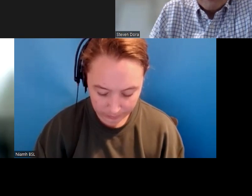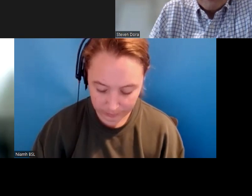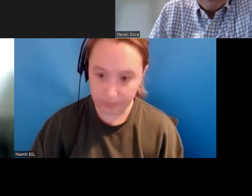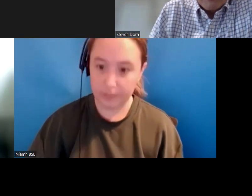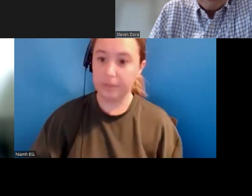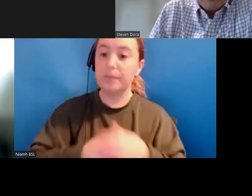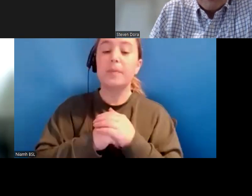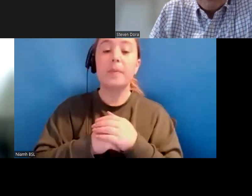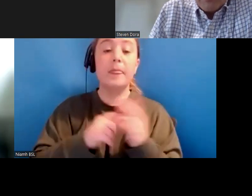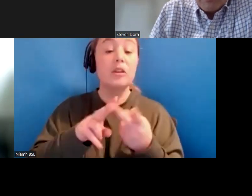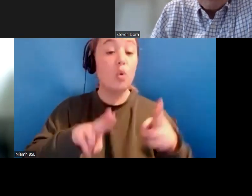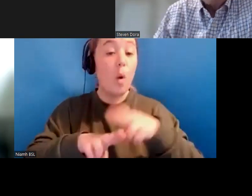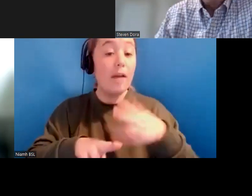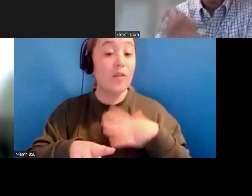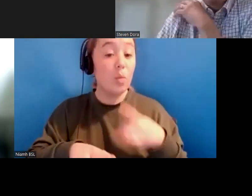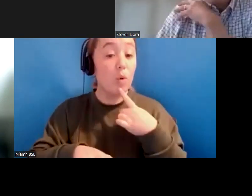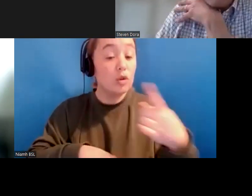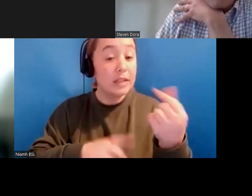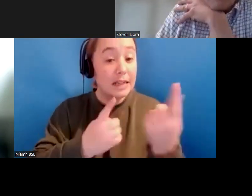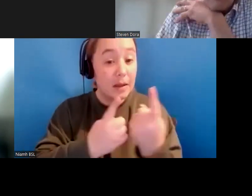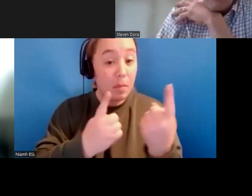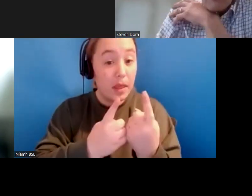on background noise and distractions.